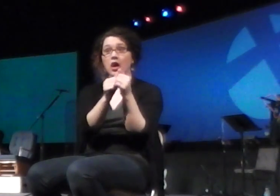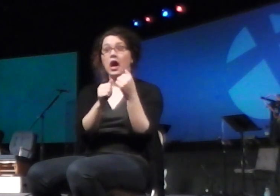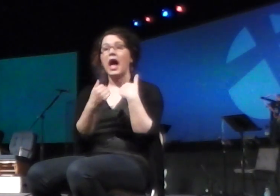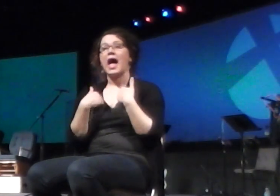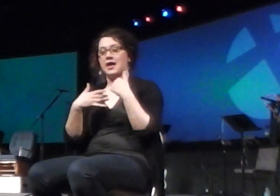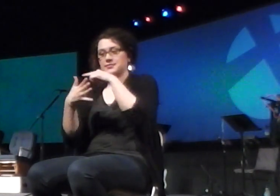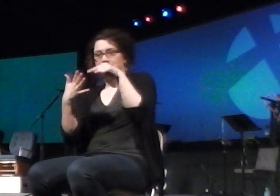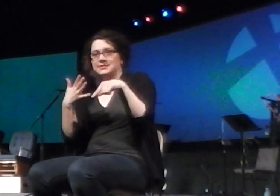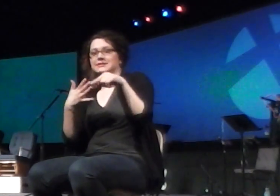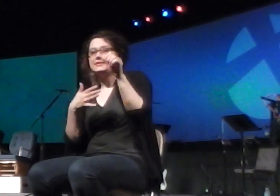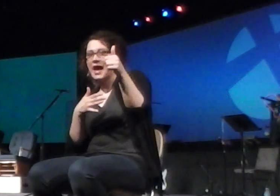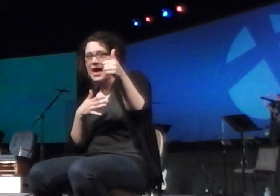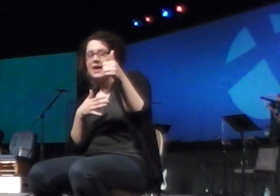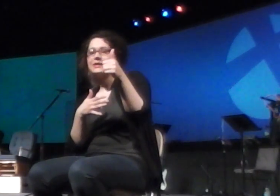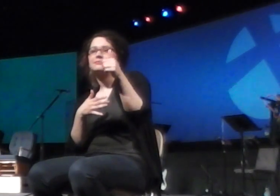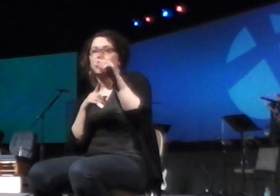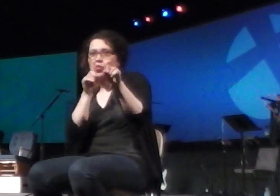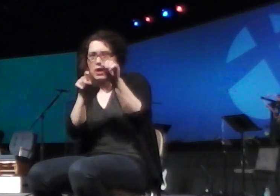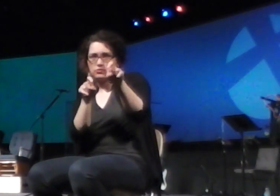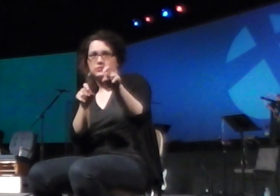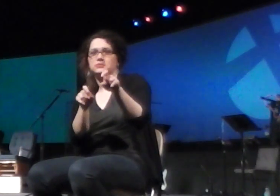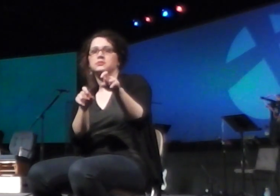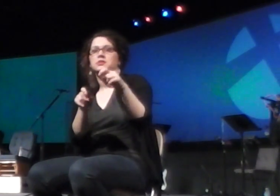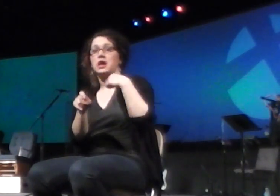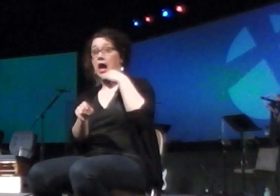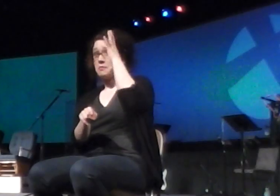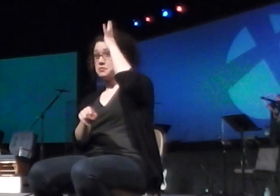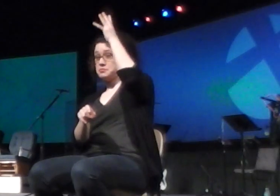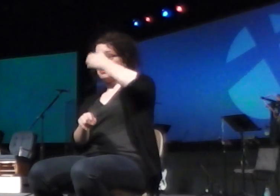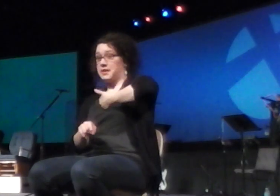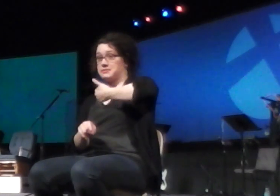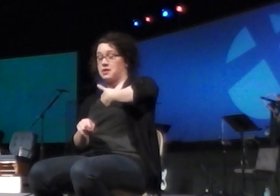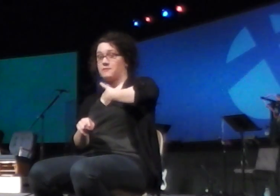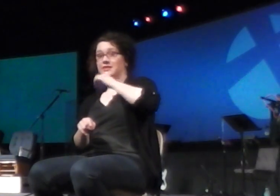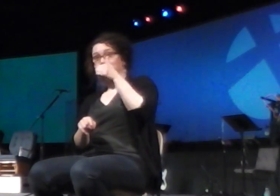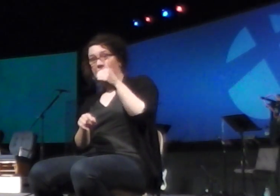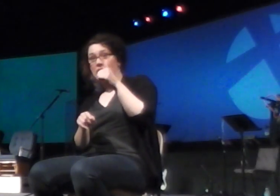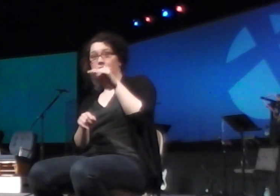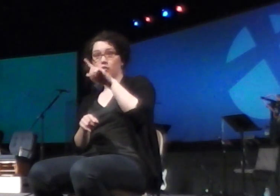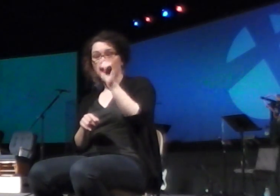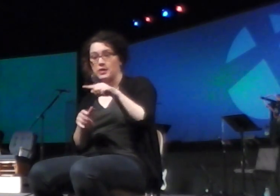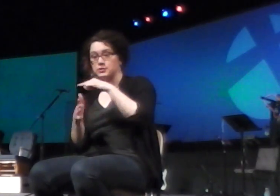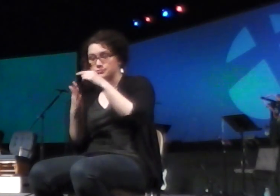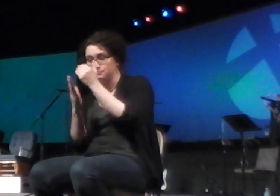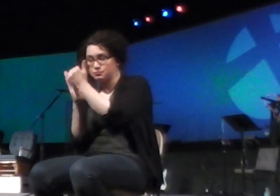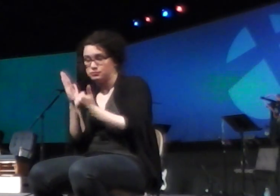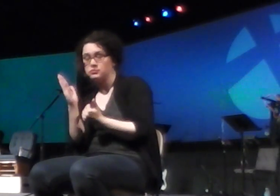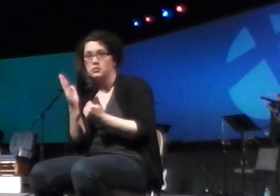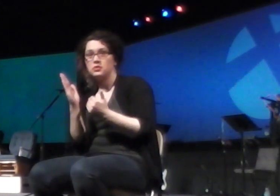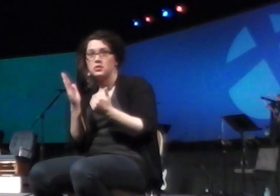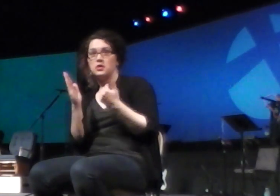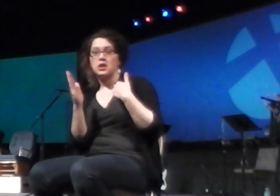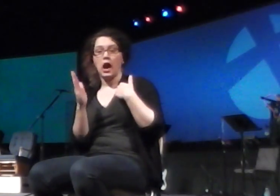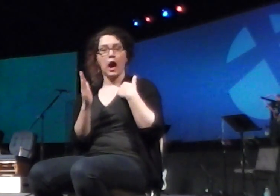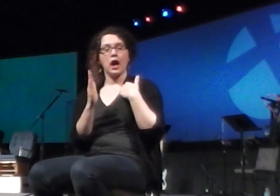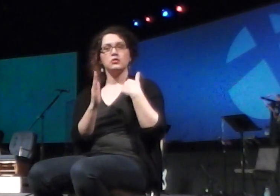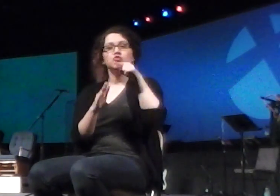10 questions. They're questions I'll come with. I'll come up with the questions. These are going to be 10 questions of stuff I'm dealing with. And all you have to do is sit